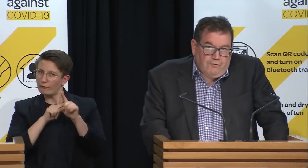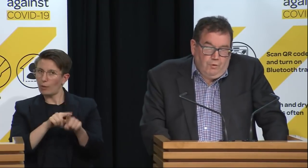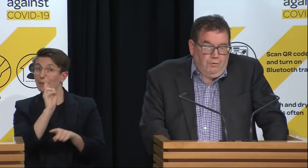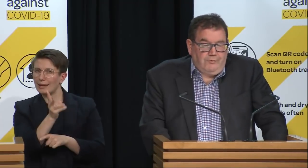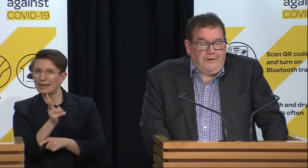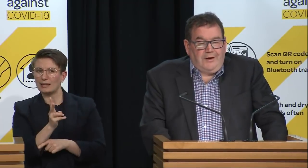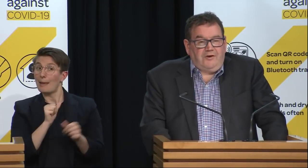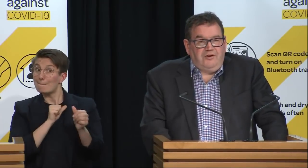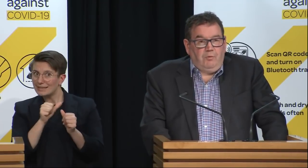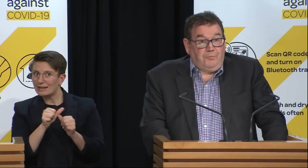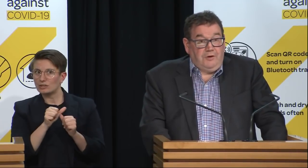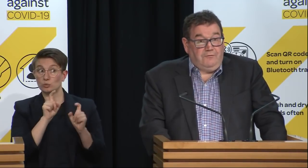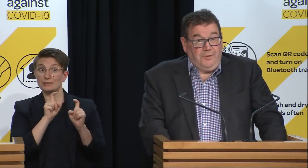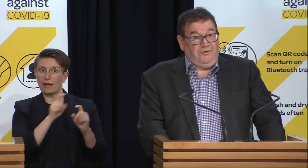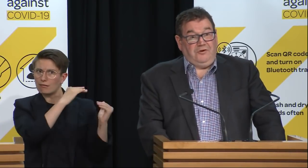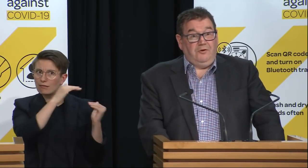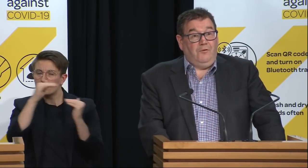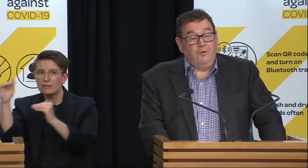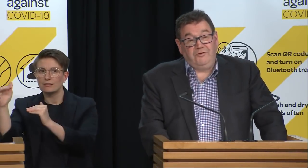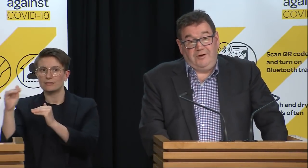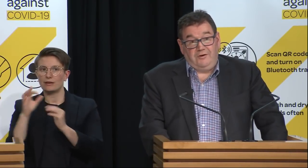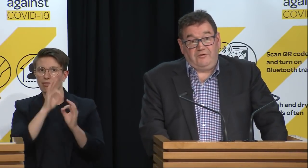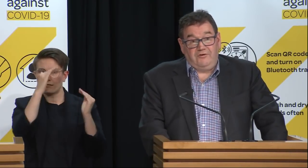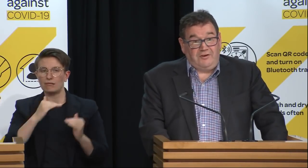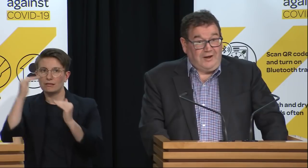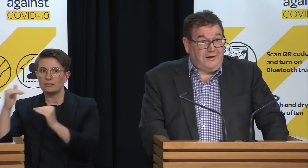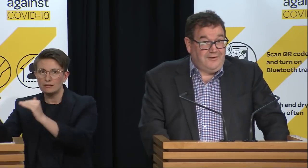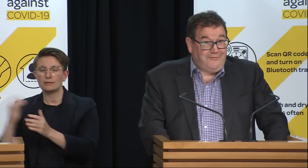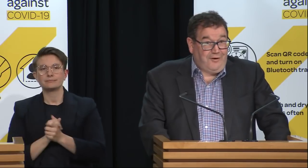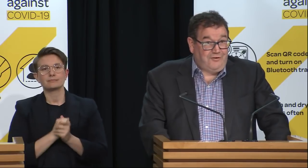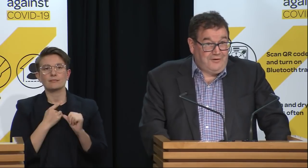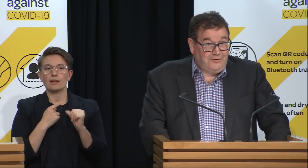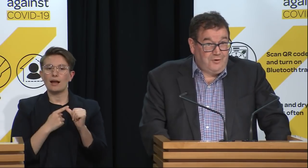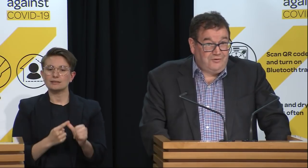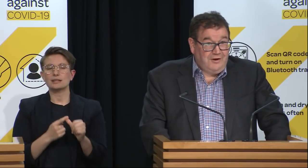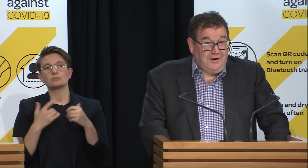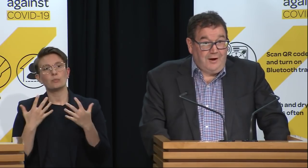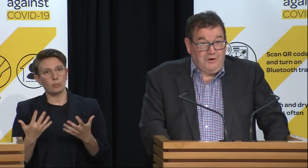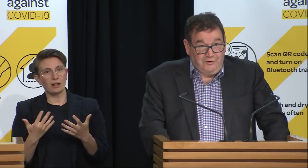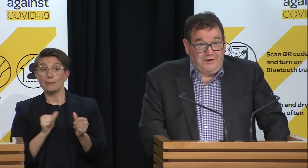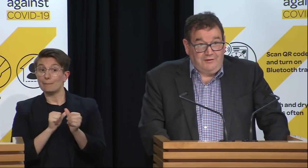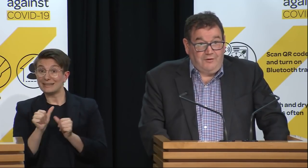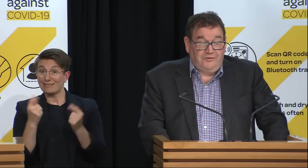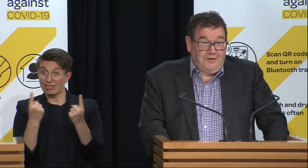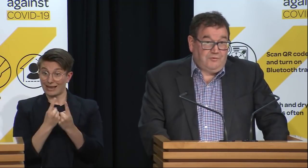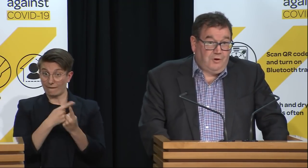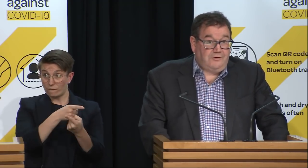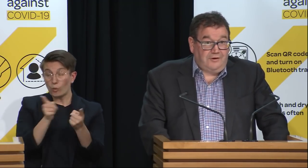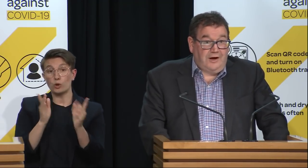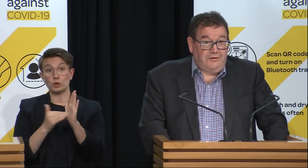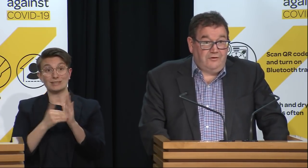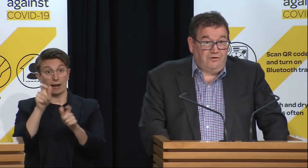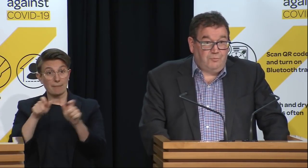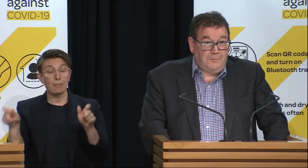think overall, throughout the last year, what's been good for business and good for all New Zealanders is us taking the advice of experts. We took that advice, and that's